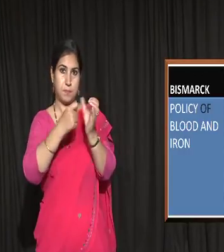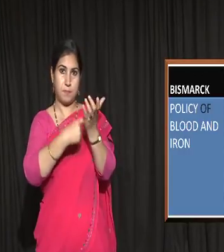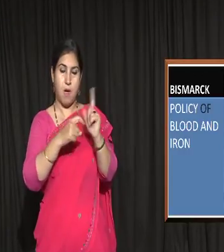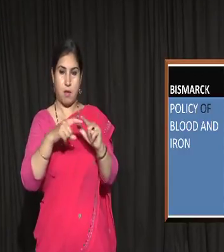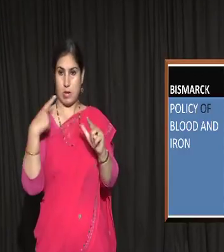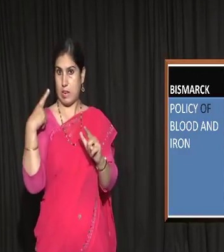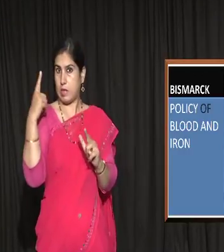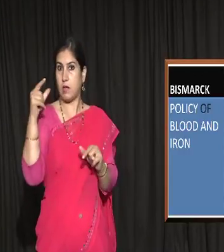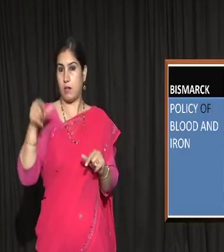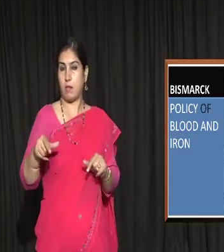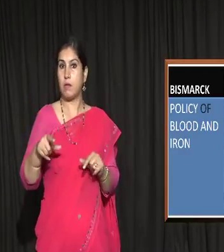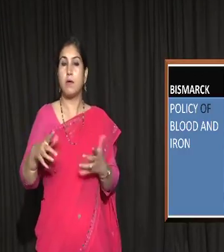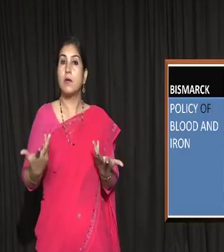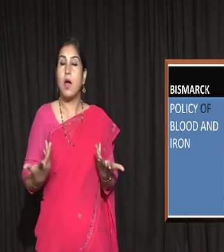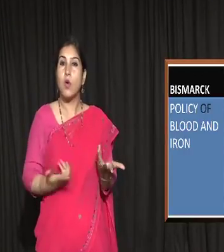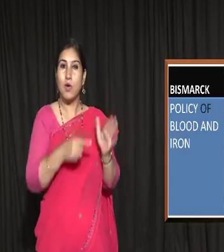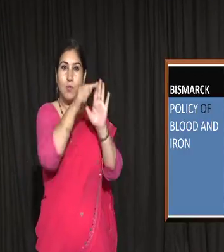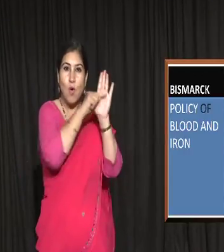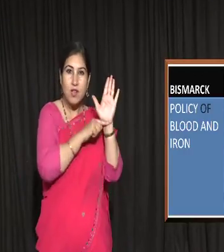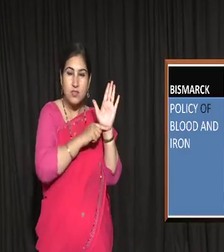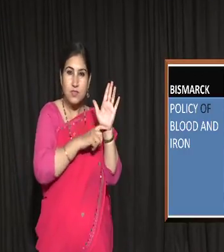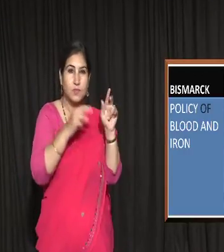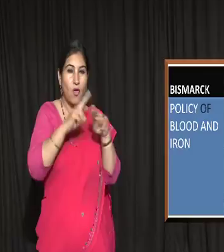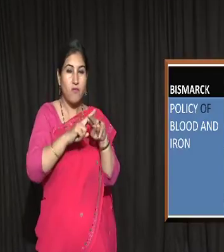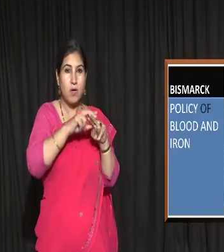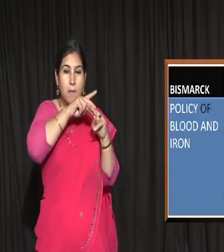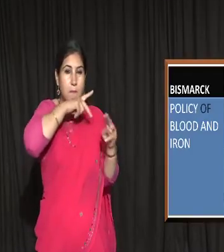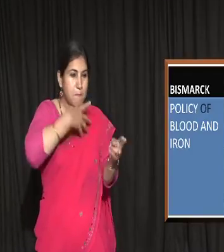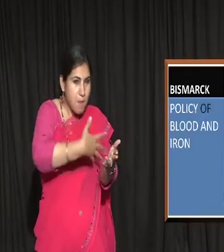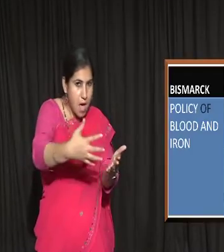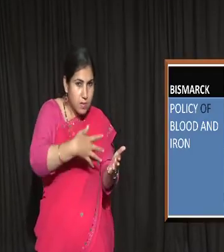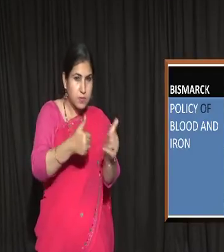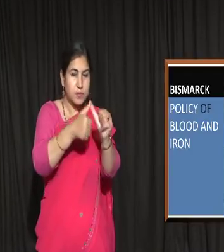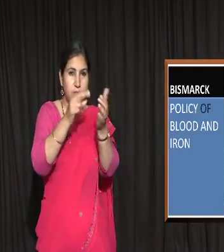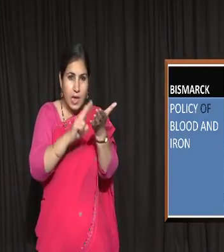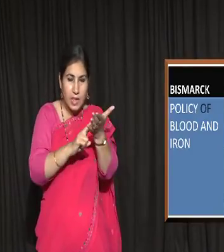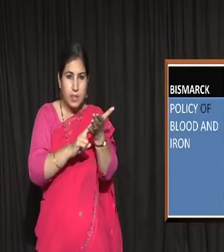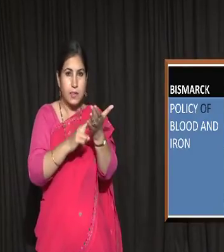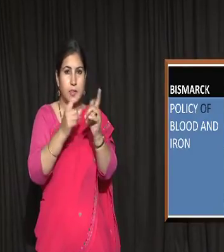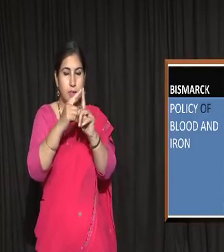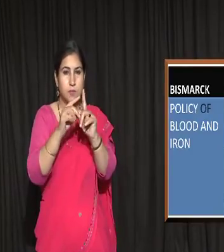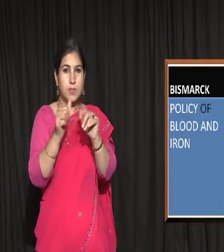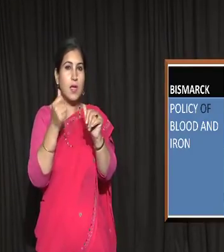a leader, followed the policy of blood and iron to unite Germany into a powerful